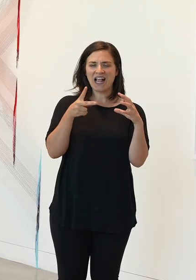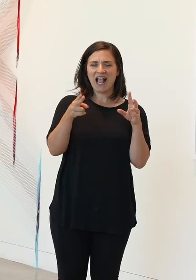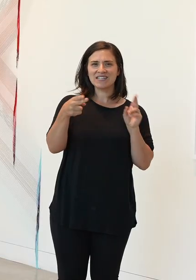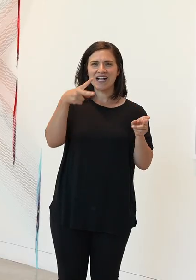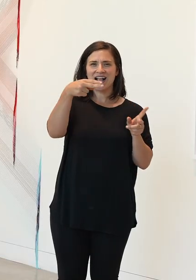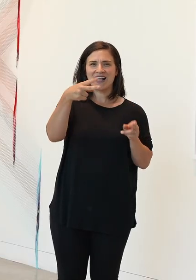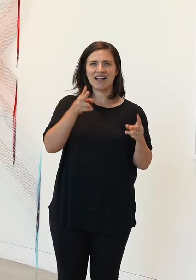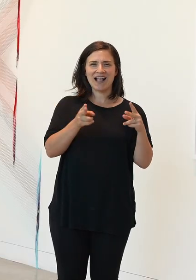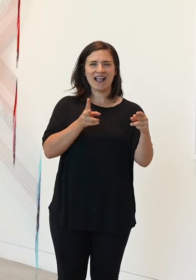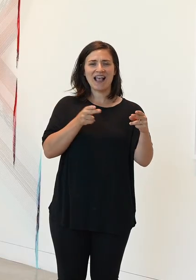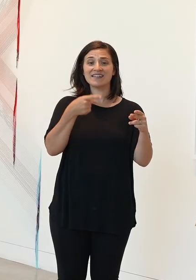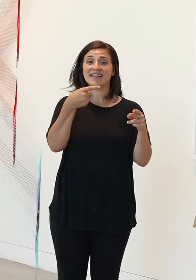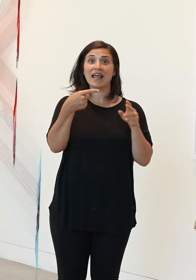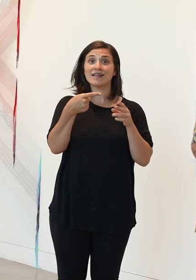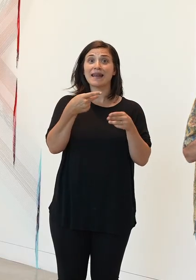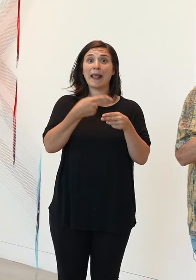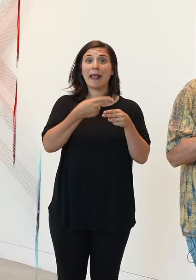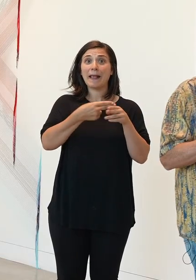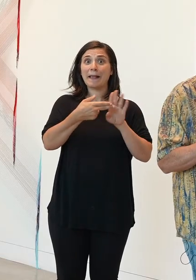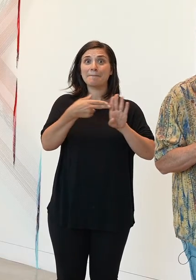COVID. You know, so